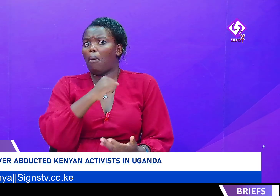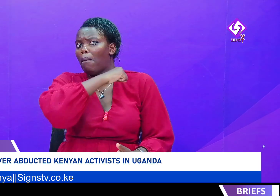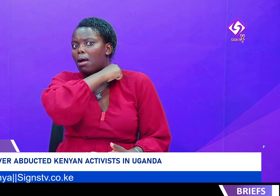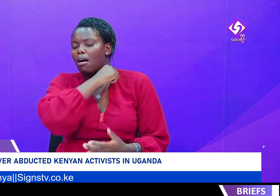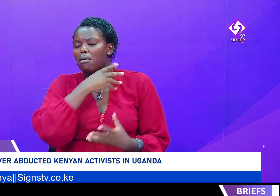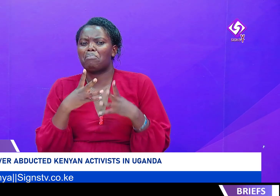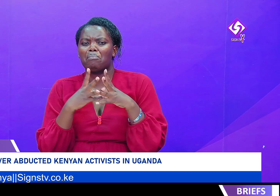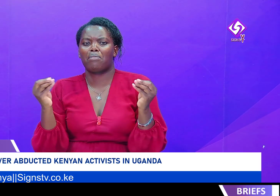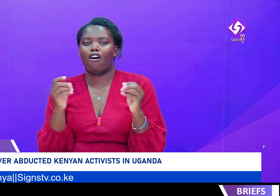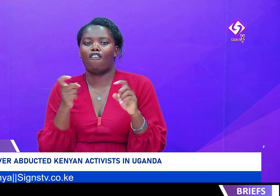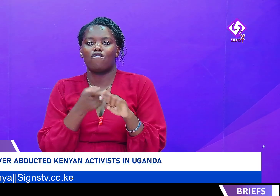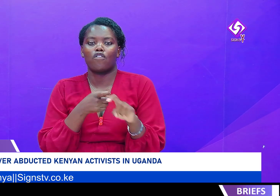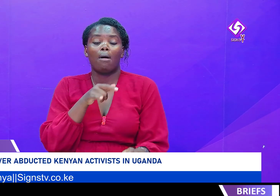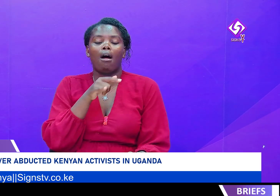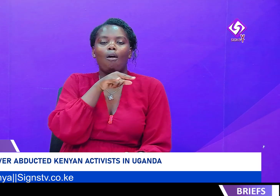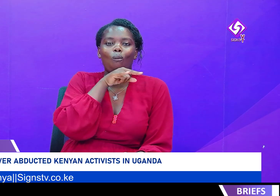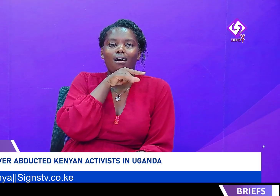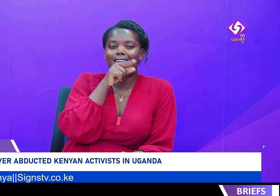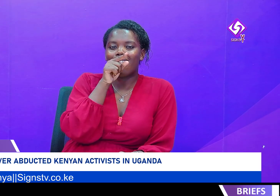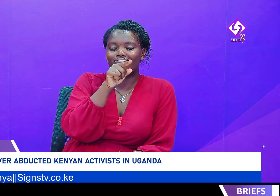reportedly abducted in Kampala, Uganda 5 days ago.